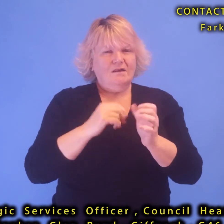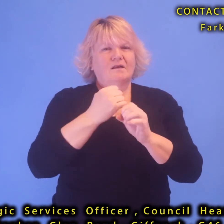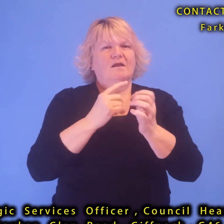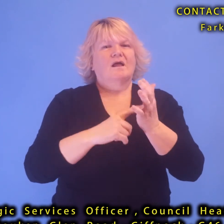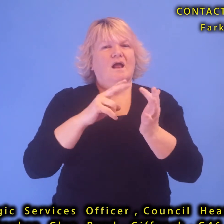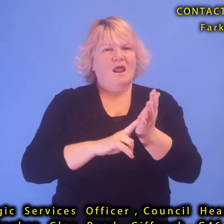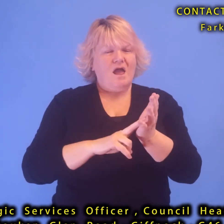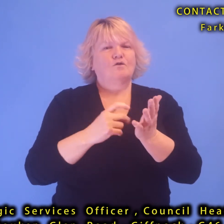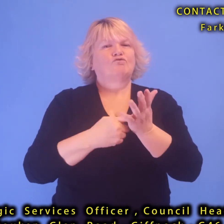Road,